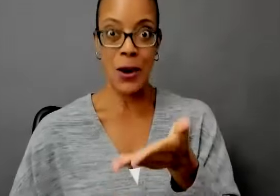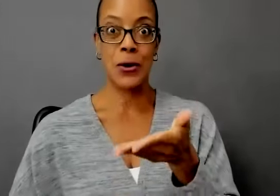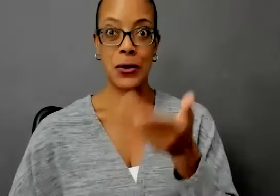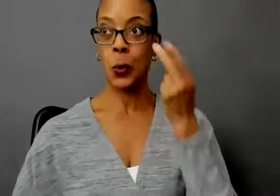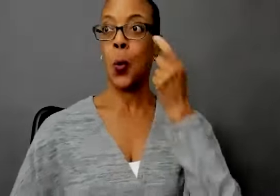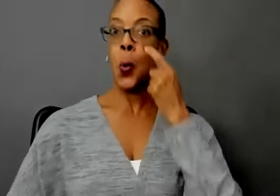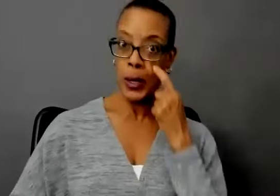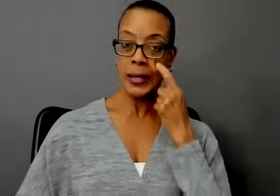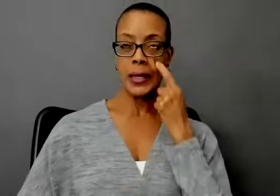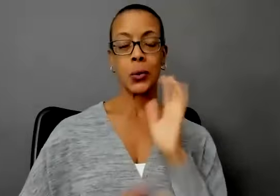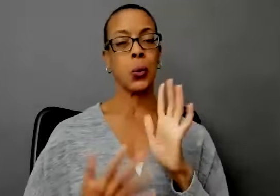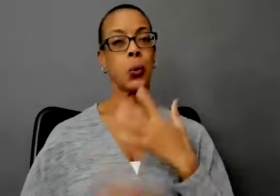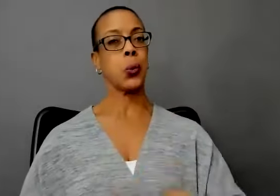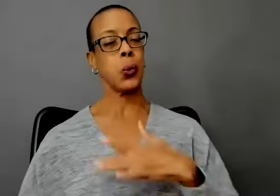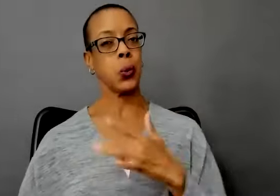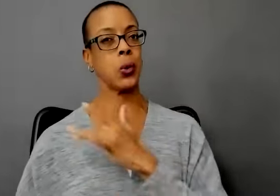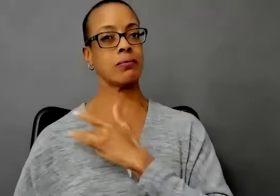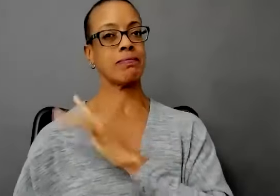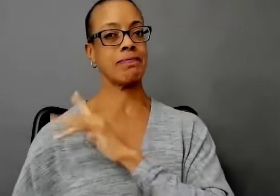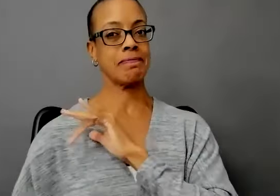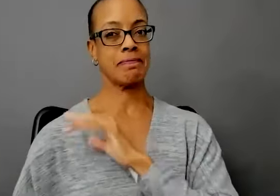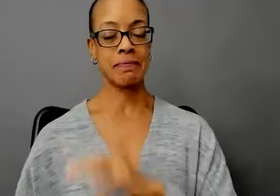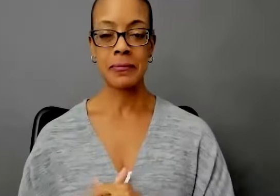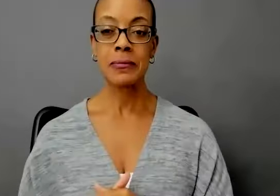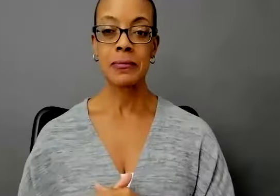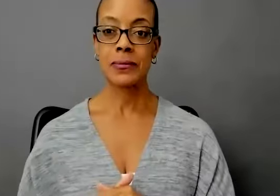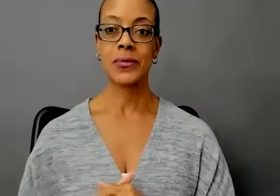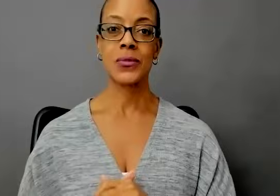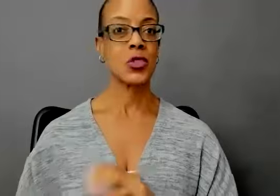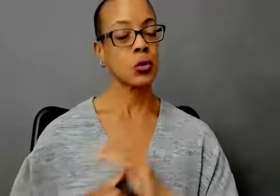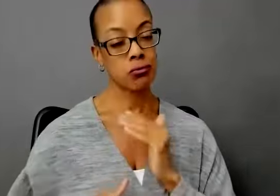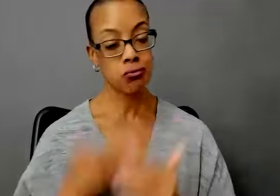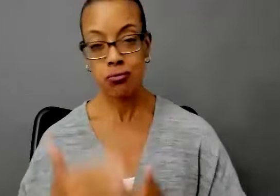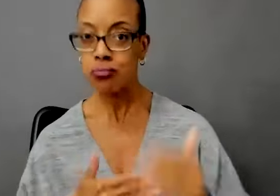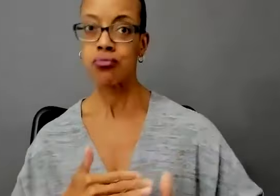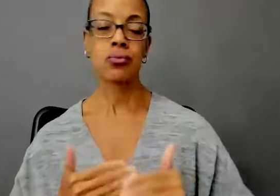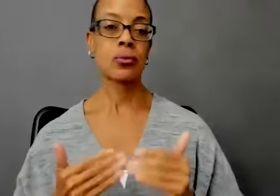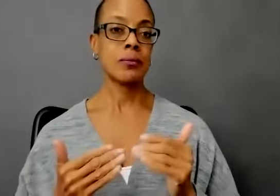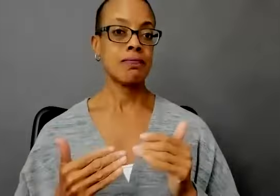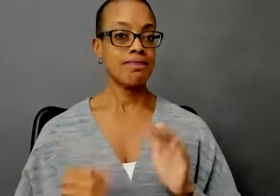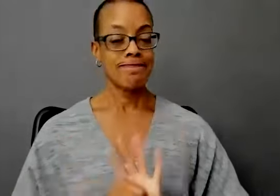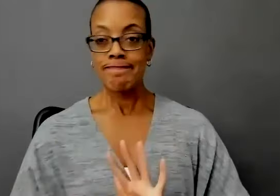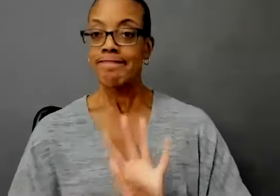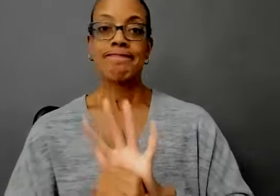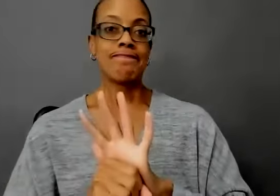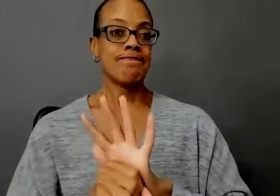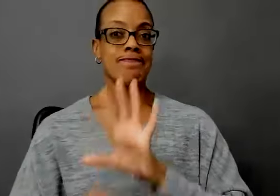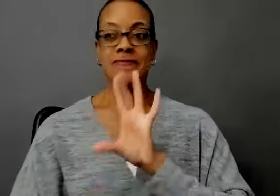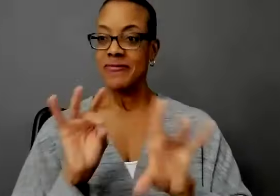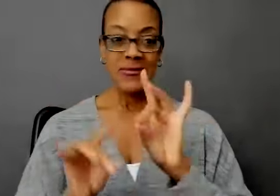special time. So I think, like, when you're talking about creating momentum, finding champions, leave no stone unturned.